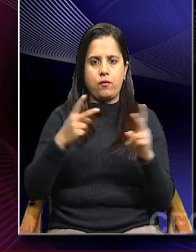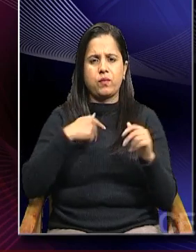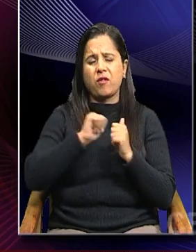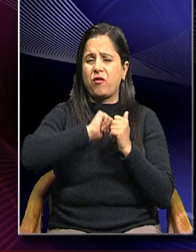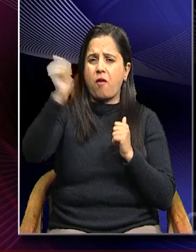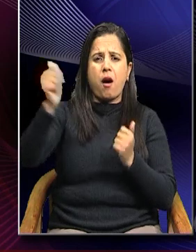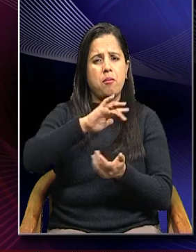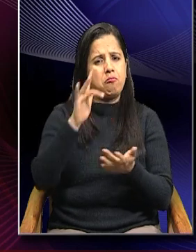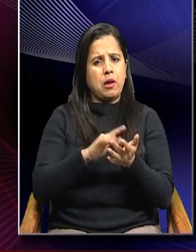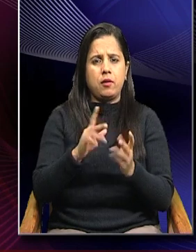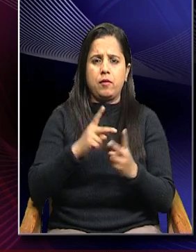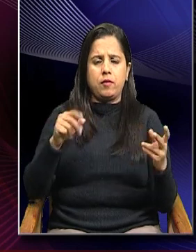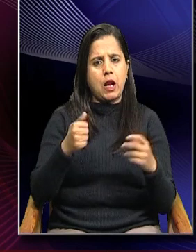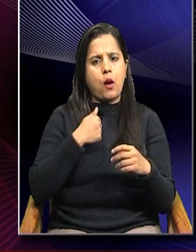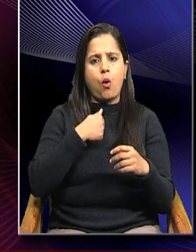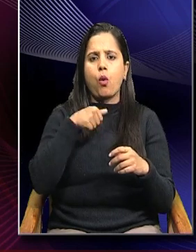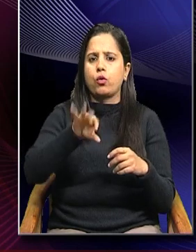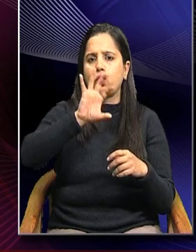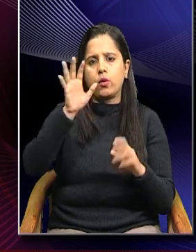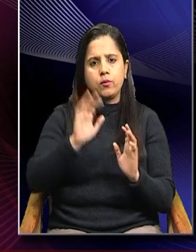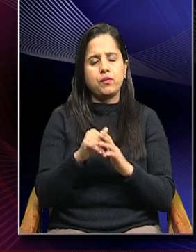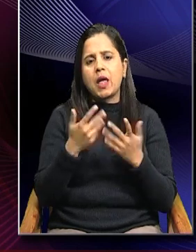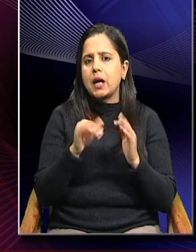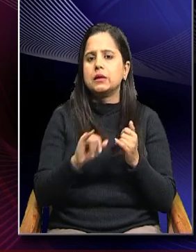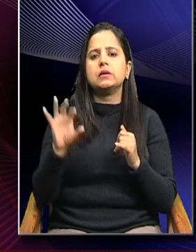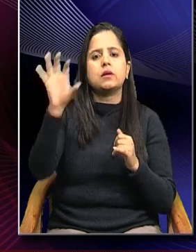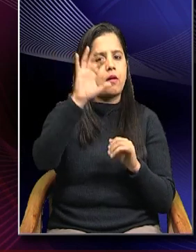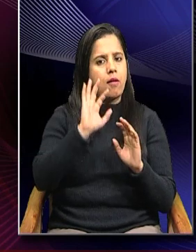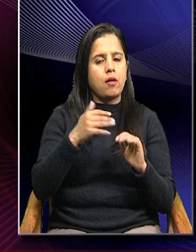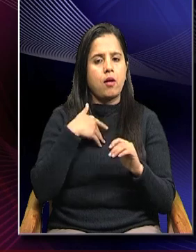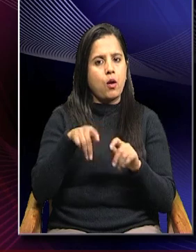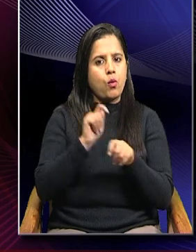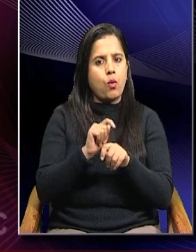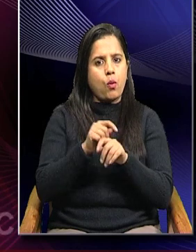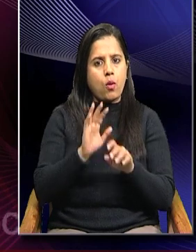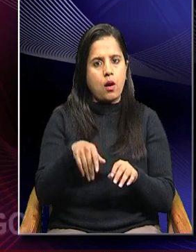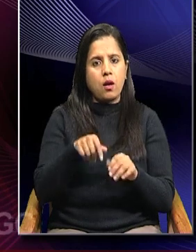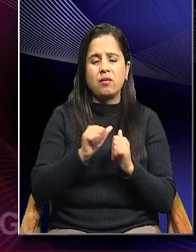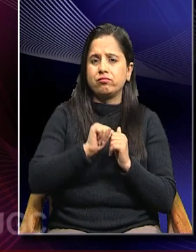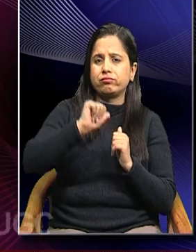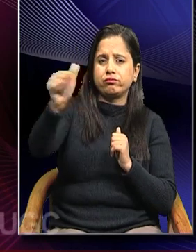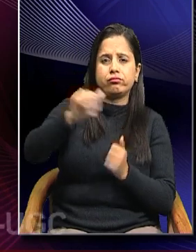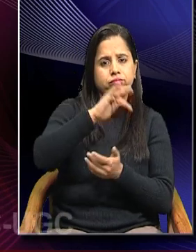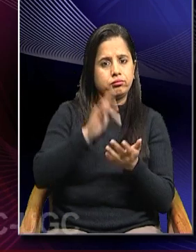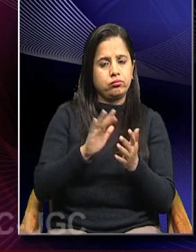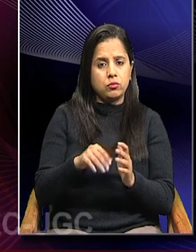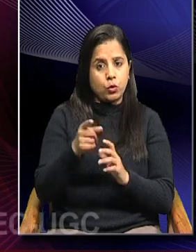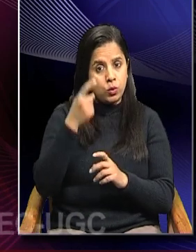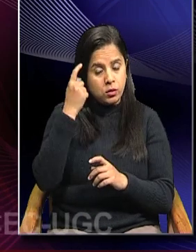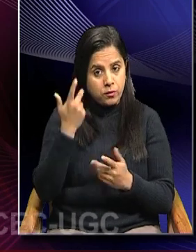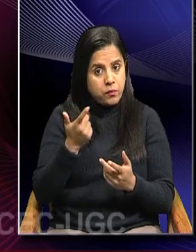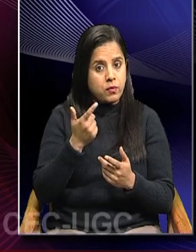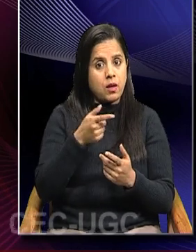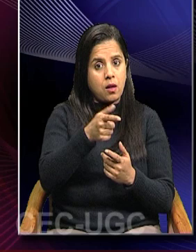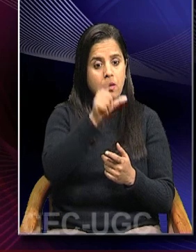of our country, say any state where we are working in a far-flung area. So do you think that